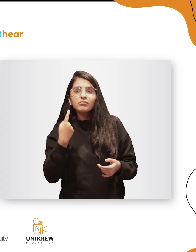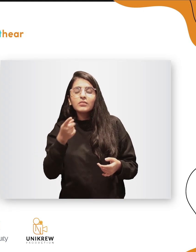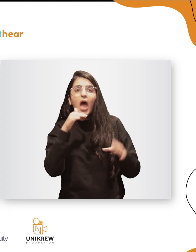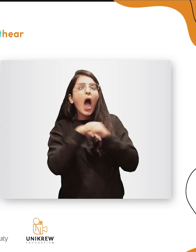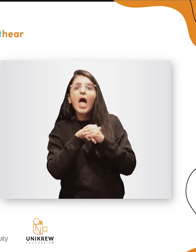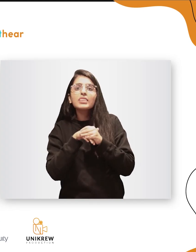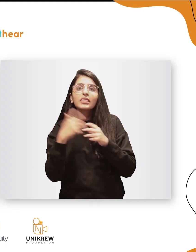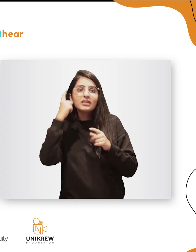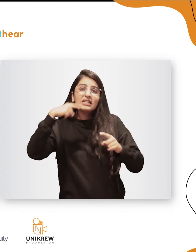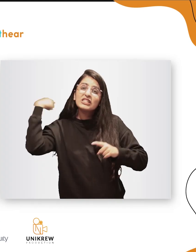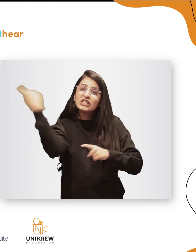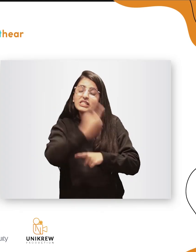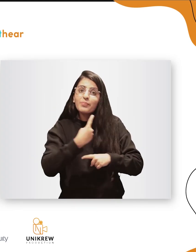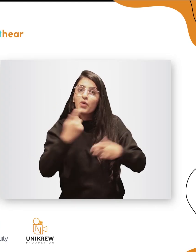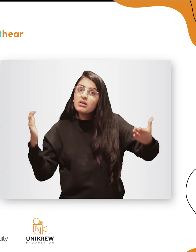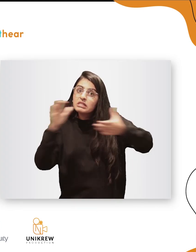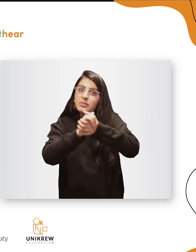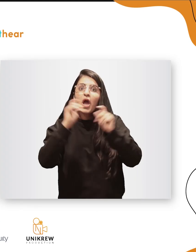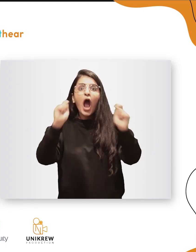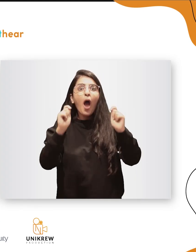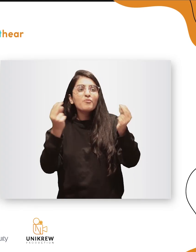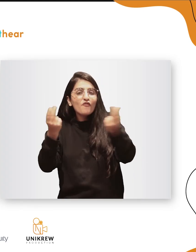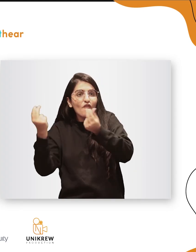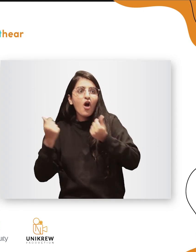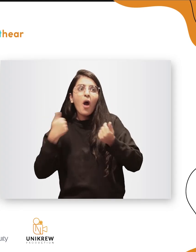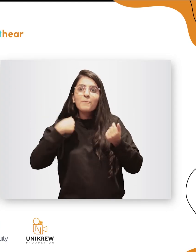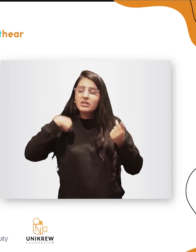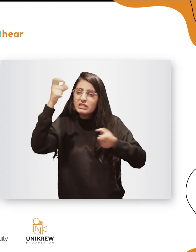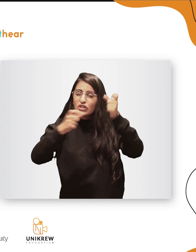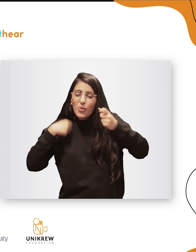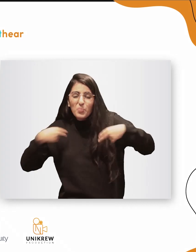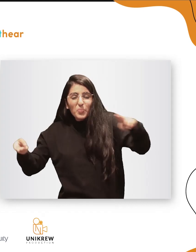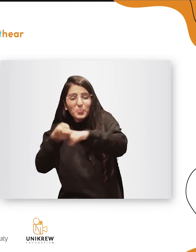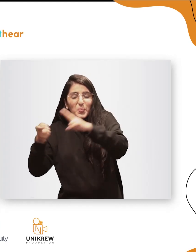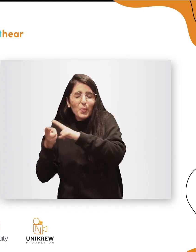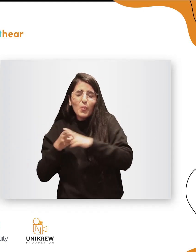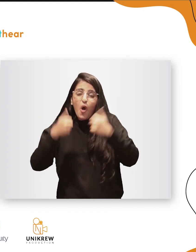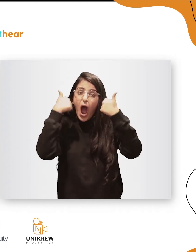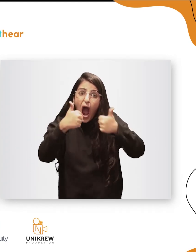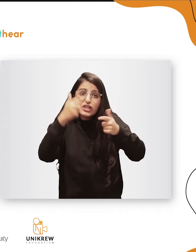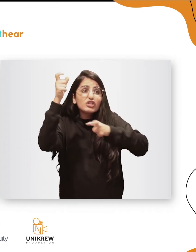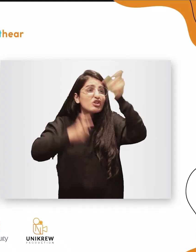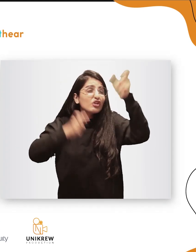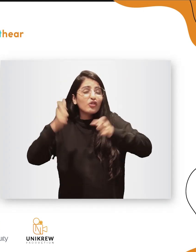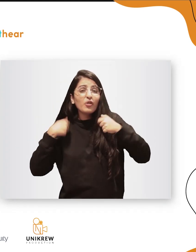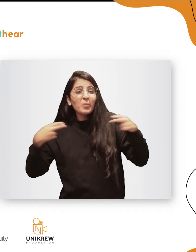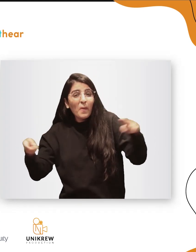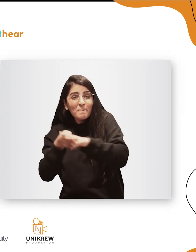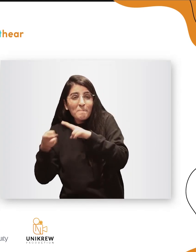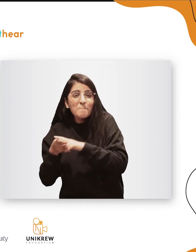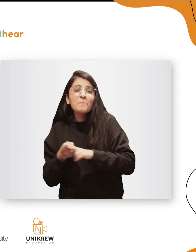we everyone worked together, and I got to meet so many of these amazing